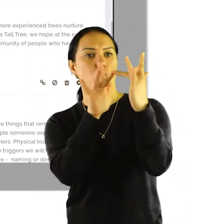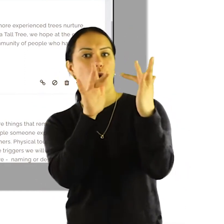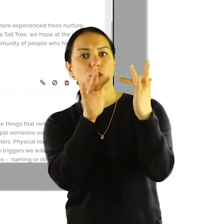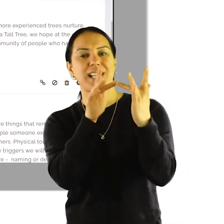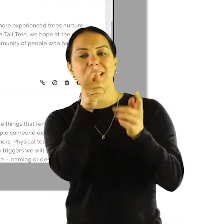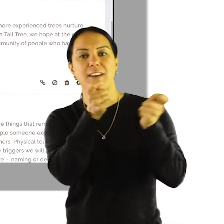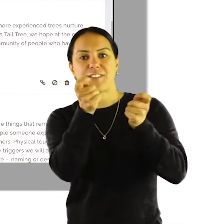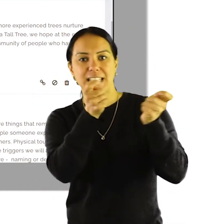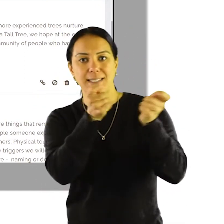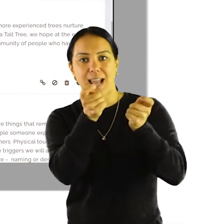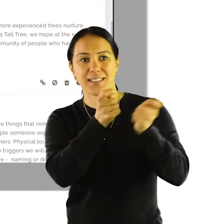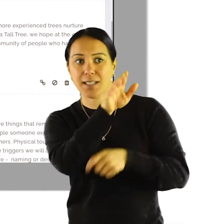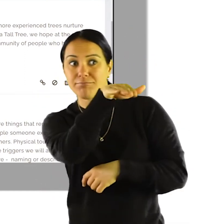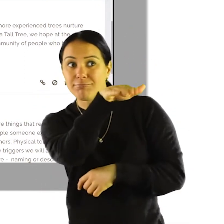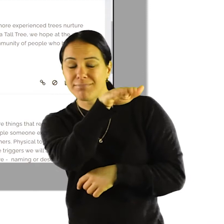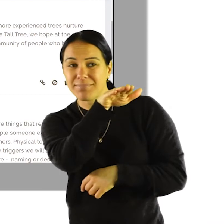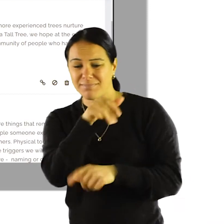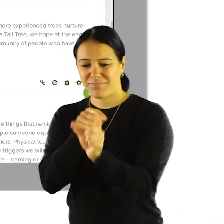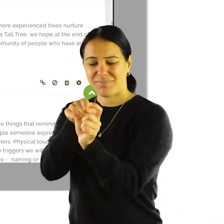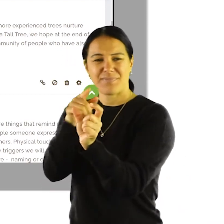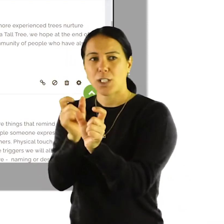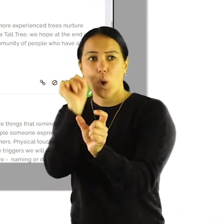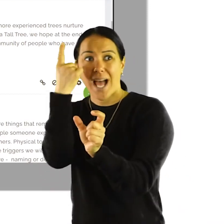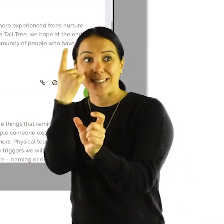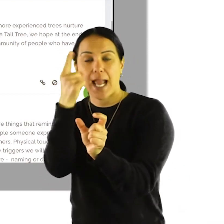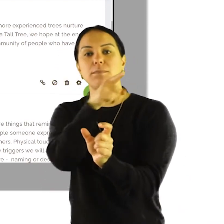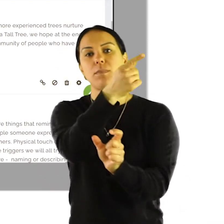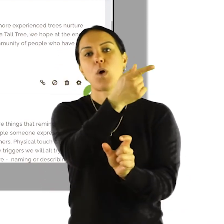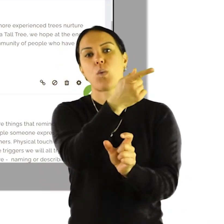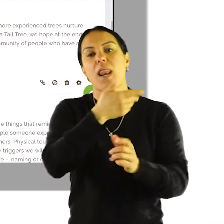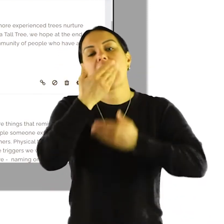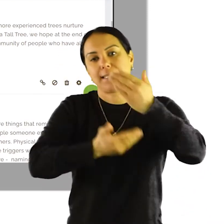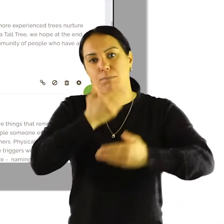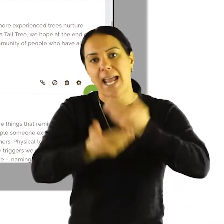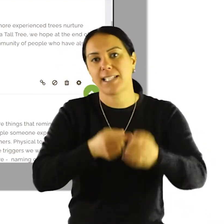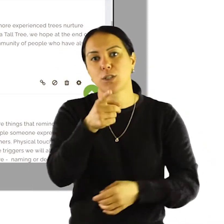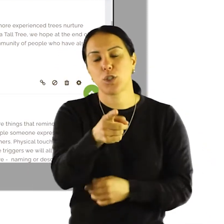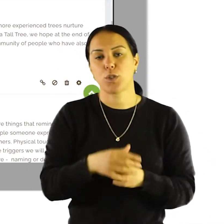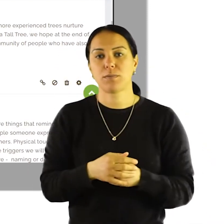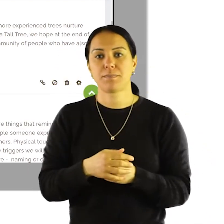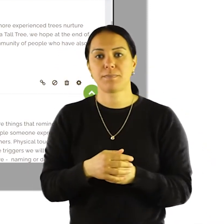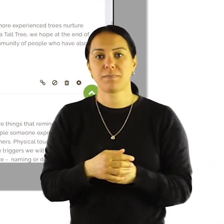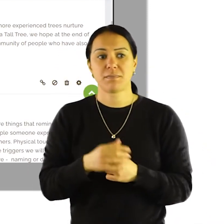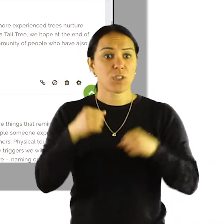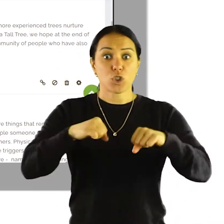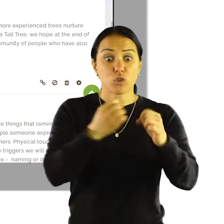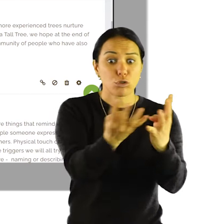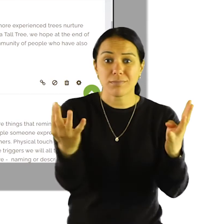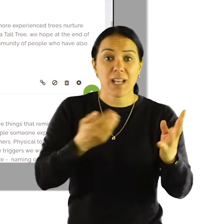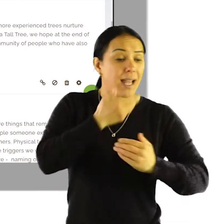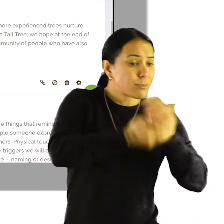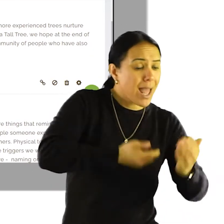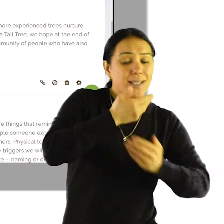free to just call on the facilitator and we'll come and explain it to you. It doesn't matter how many times we